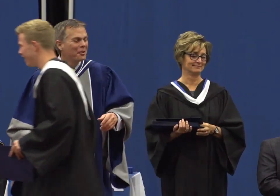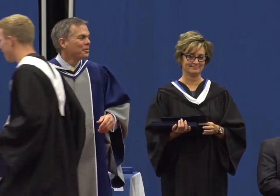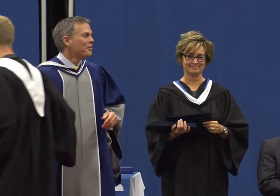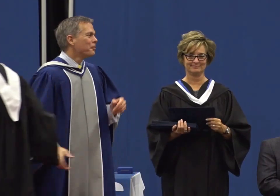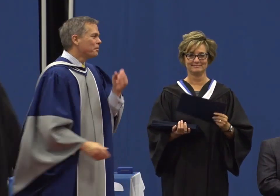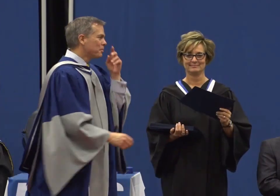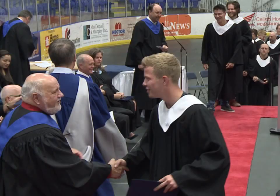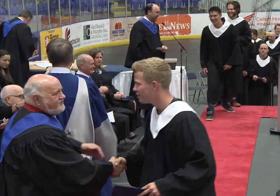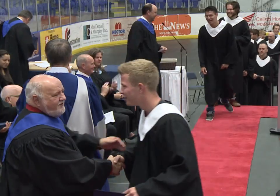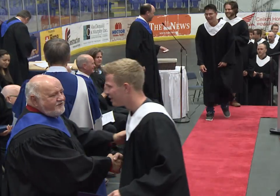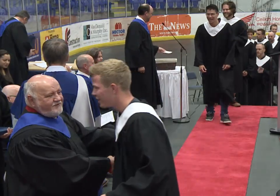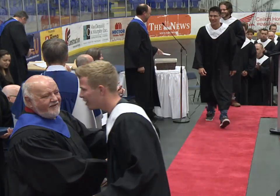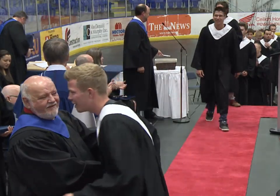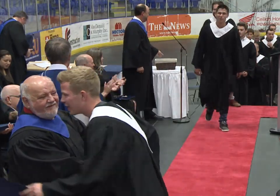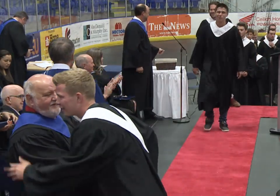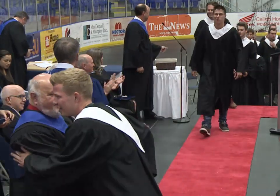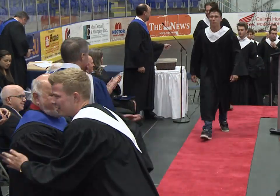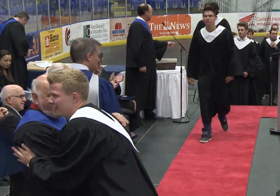Liam Bourgeot.